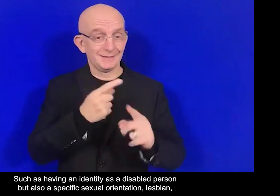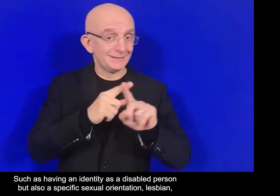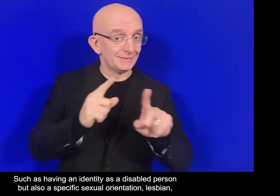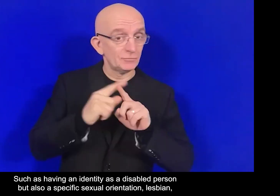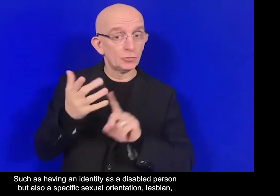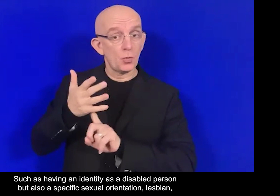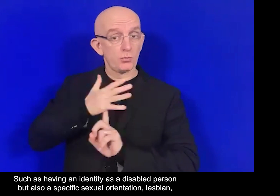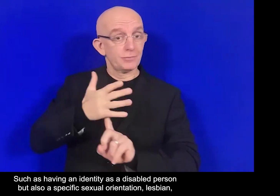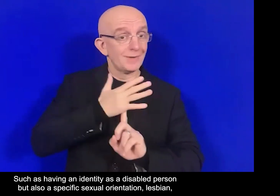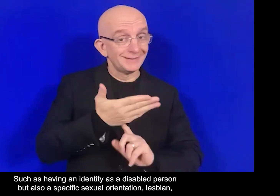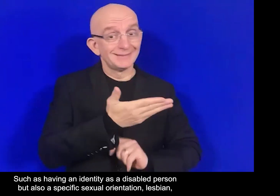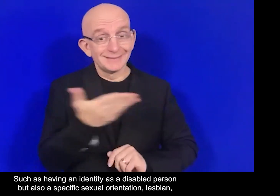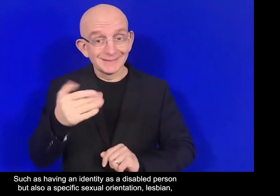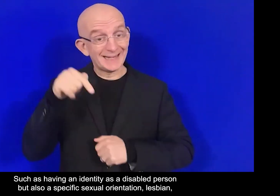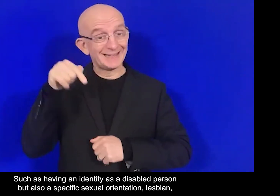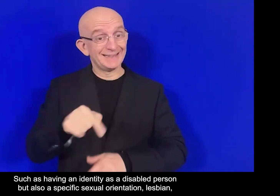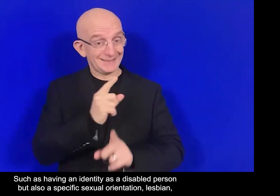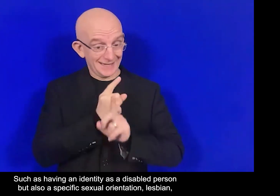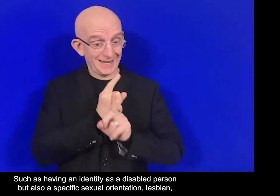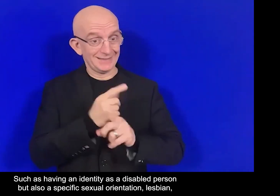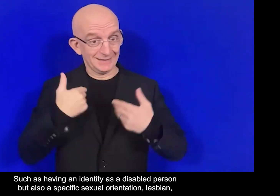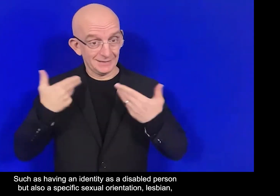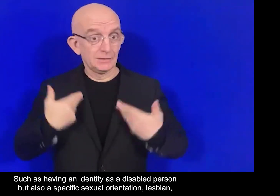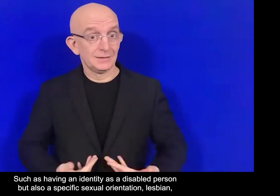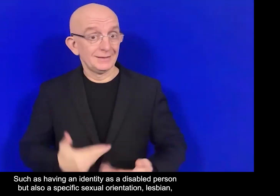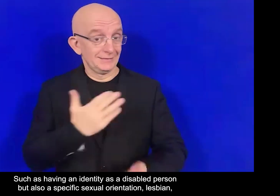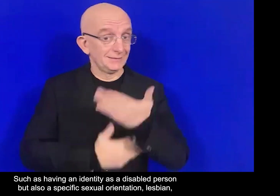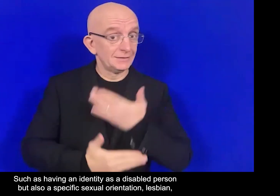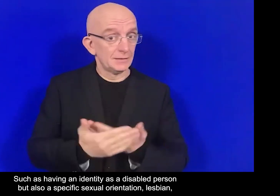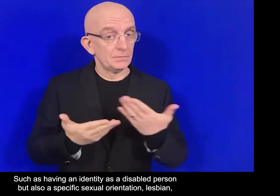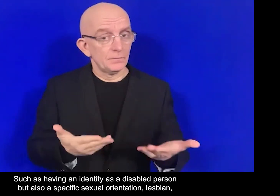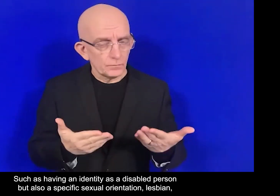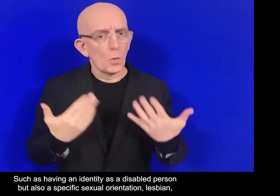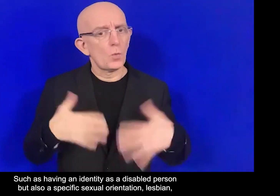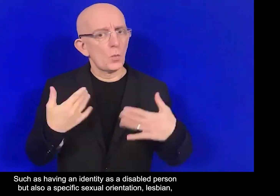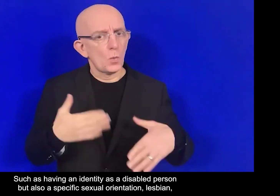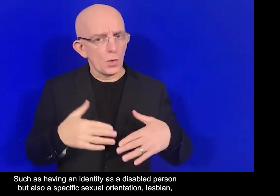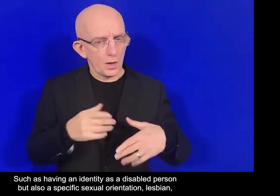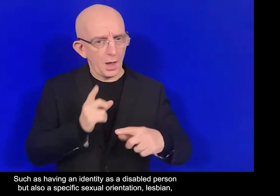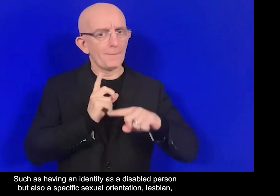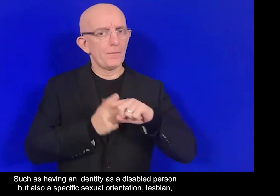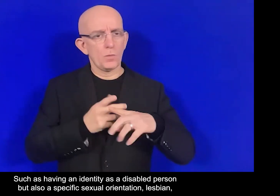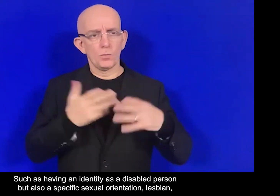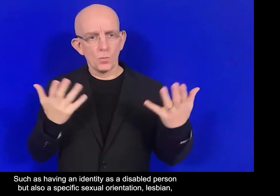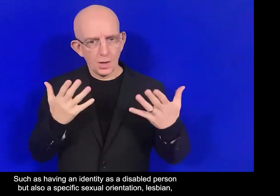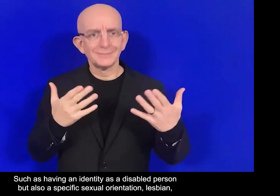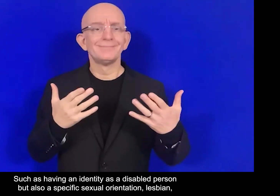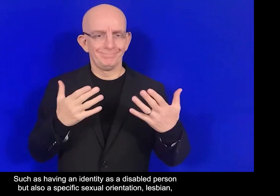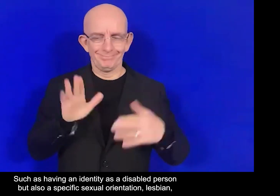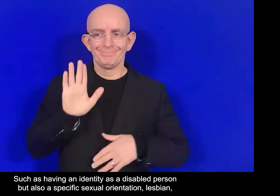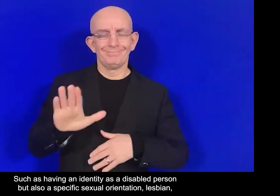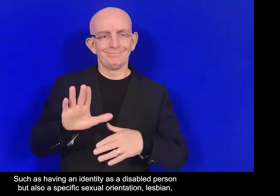Such as having an identity as a disabled person, but also a specific